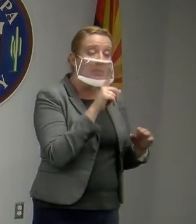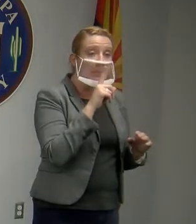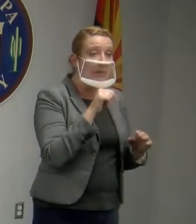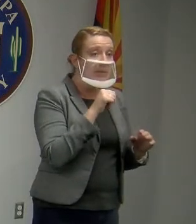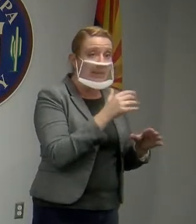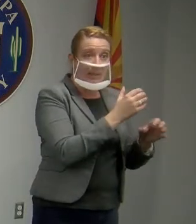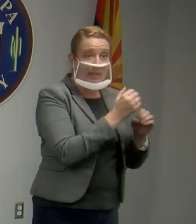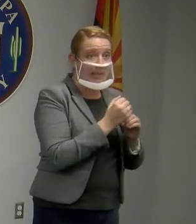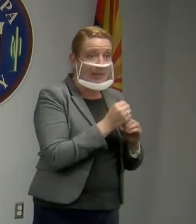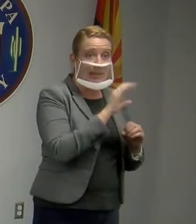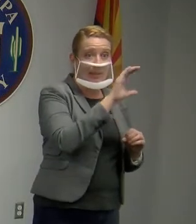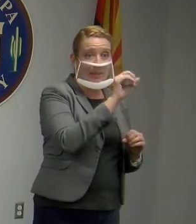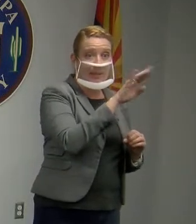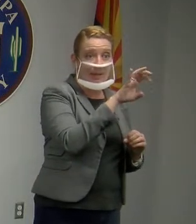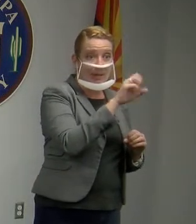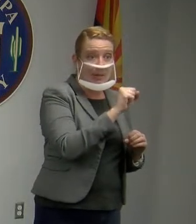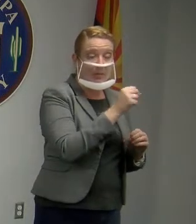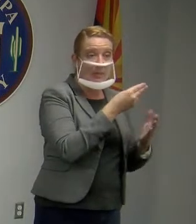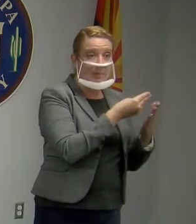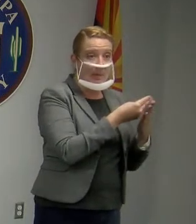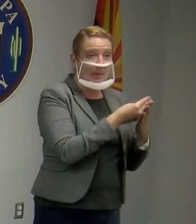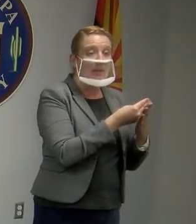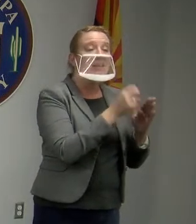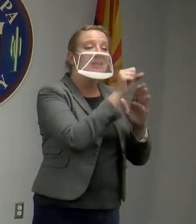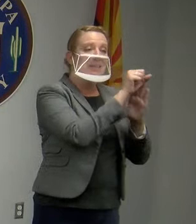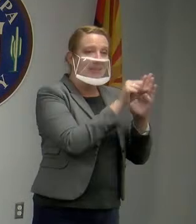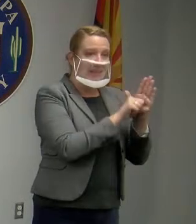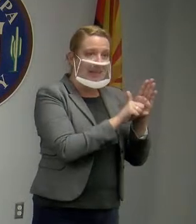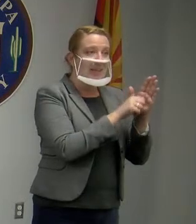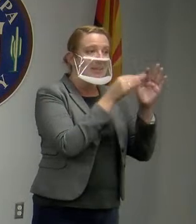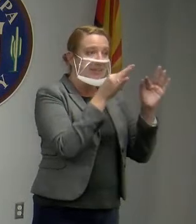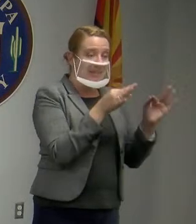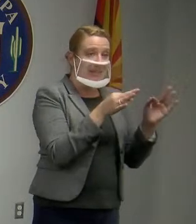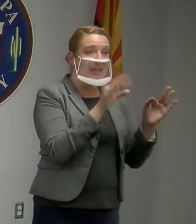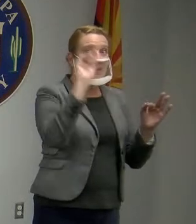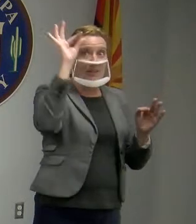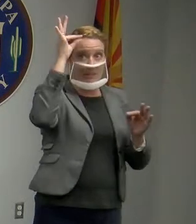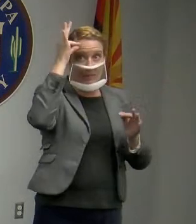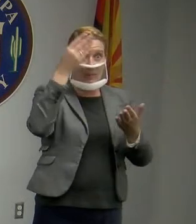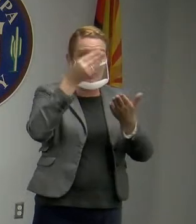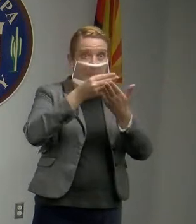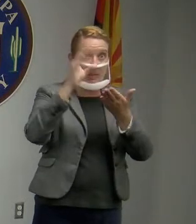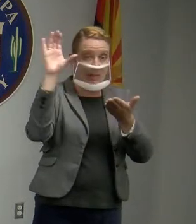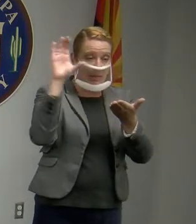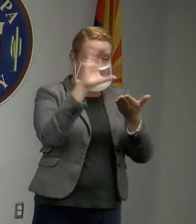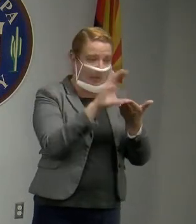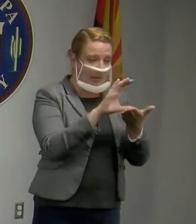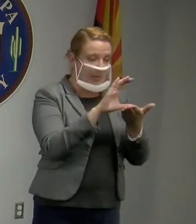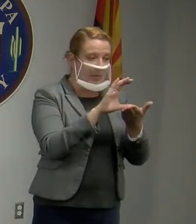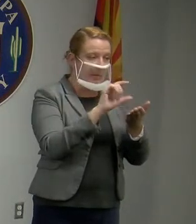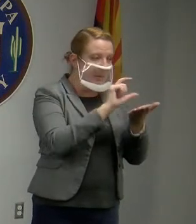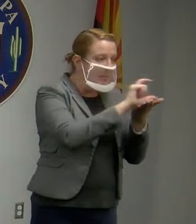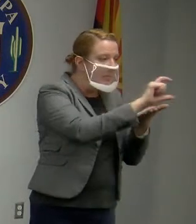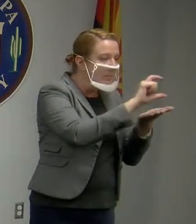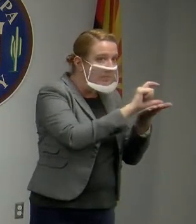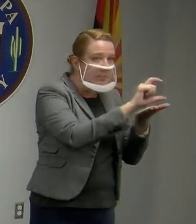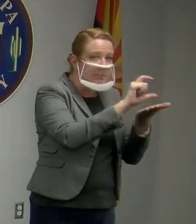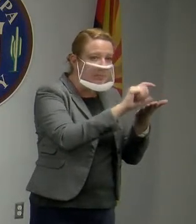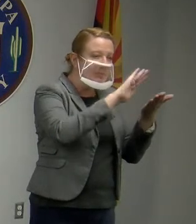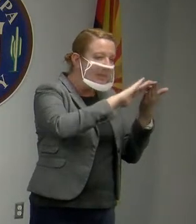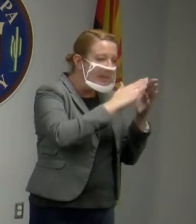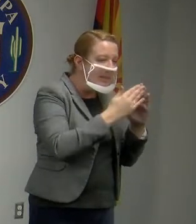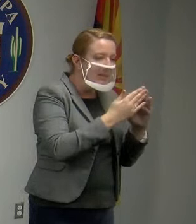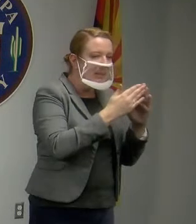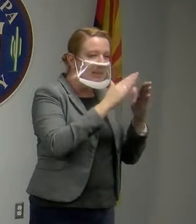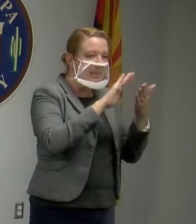state to share money with those cities and towns so they were able to address issues particular to their location. And so at that point,